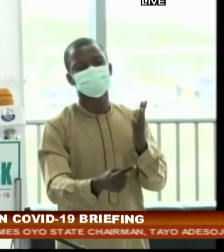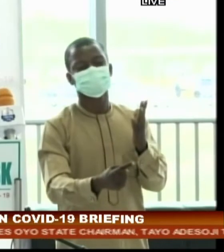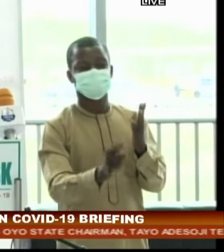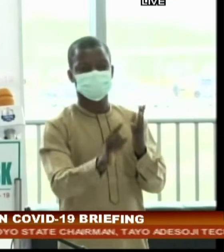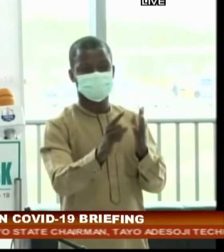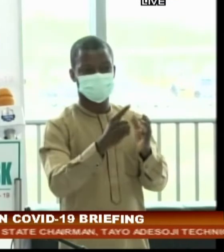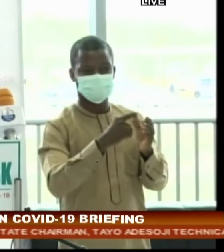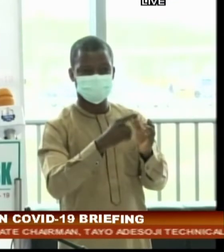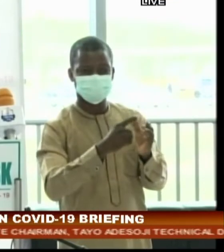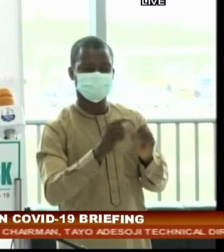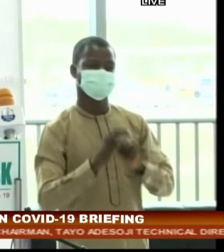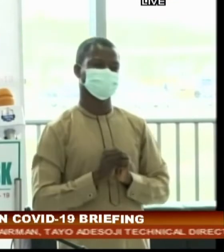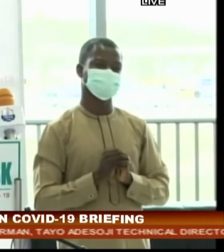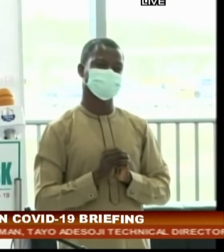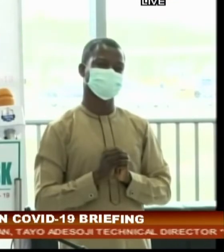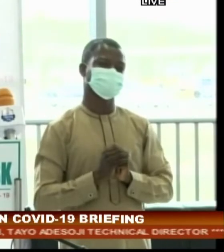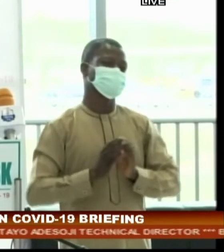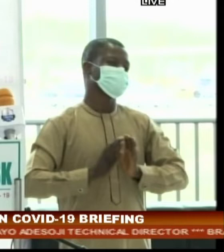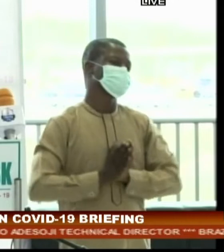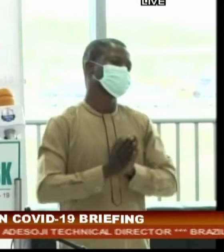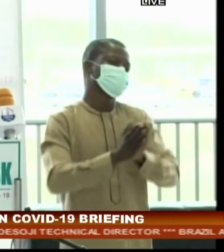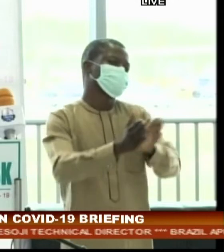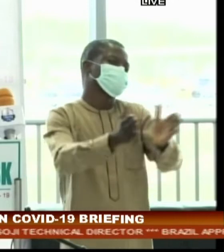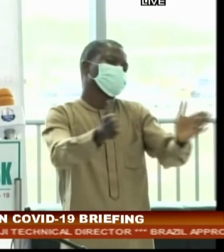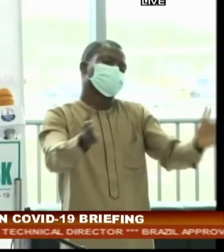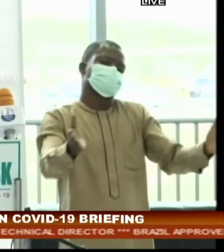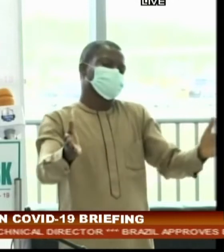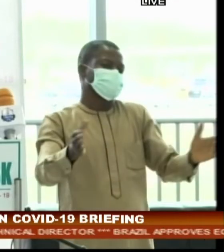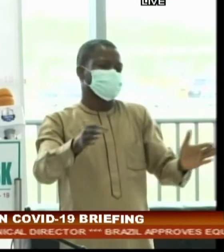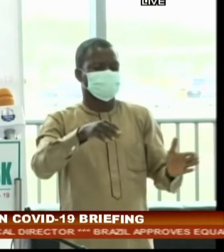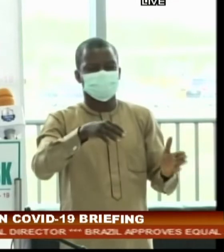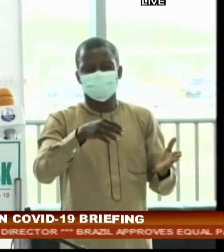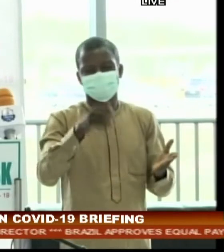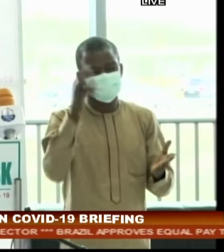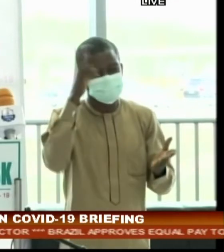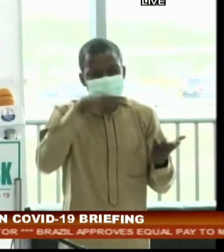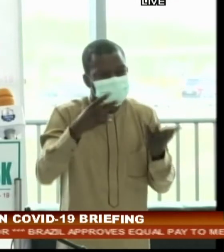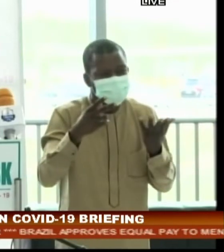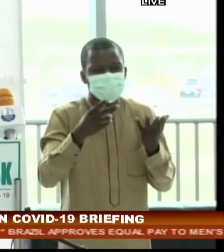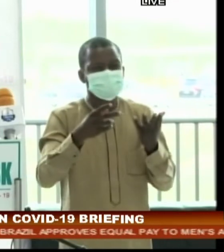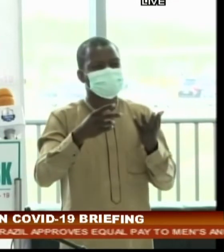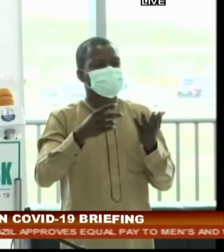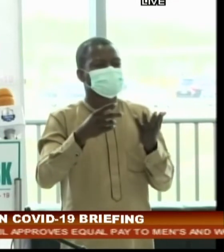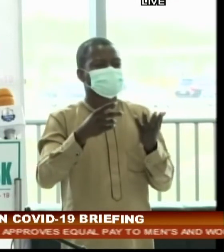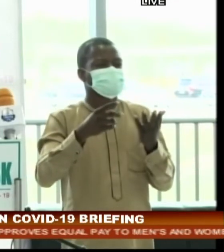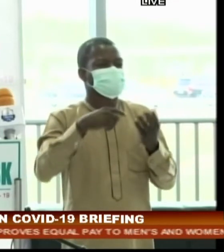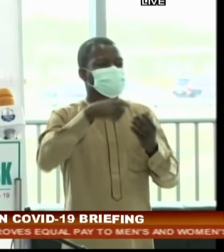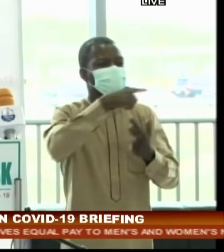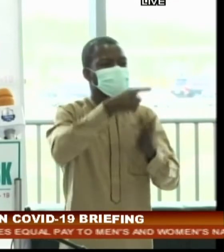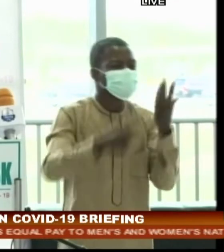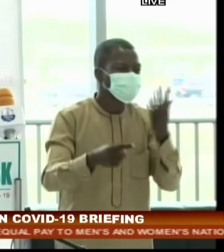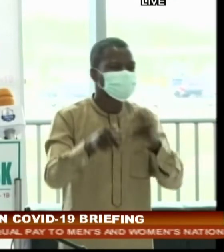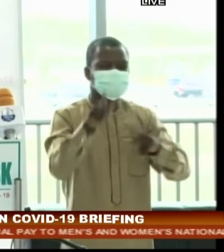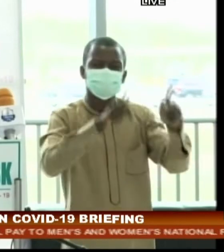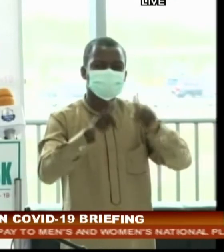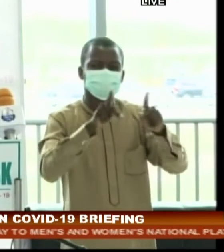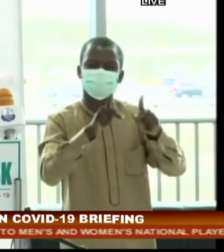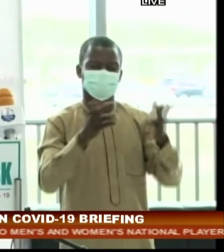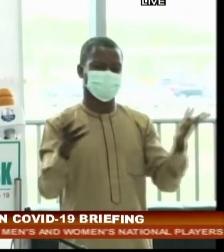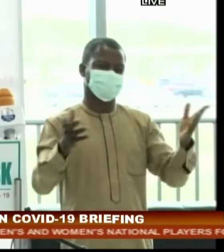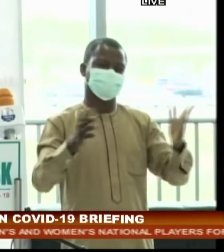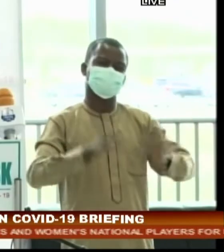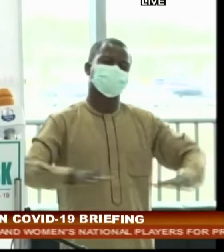1, general complacency setting in among the populace of virtually all the